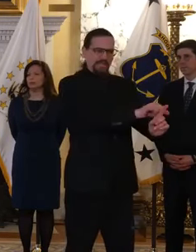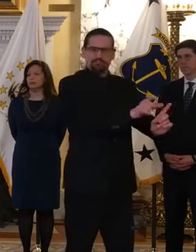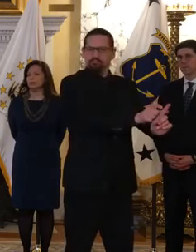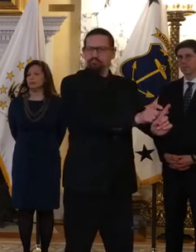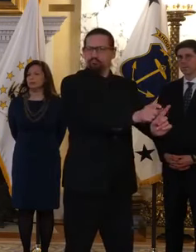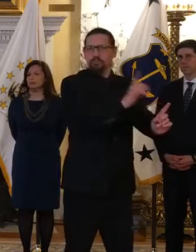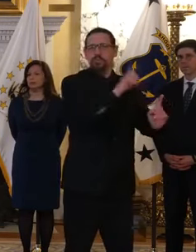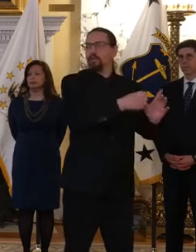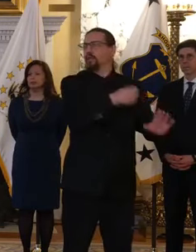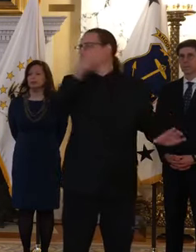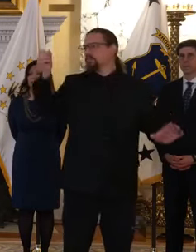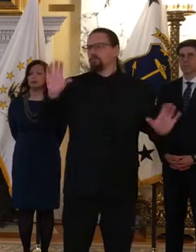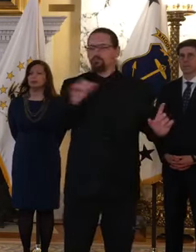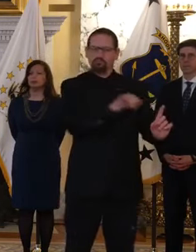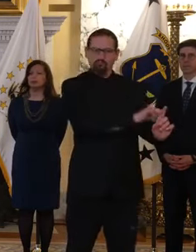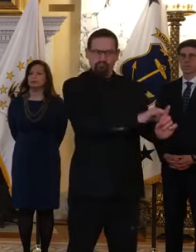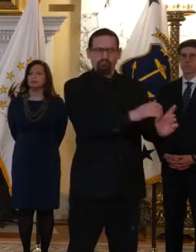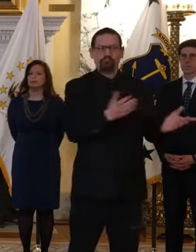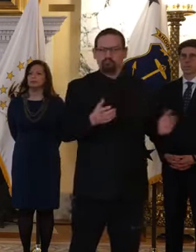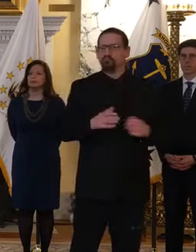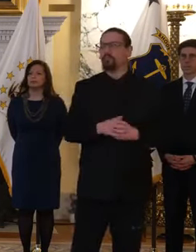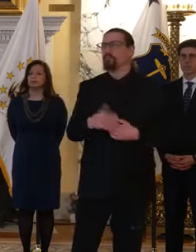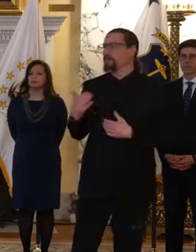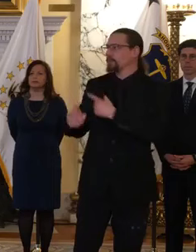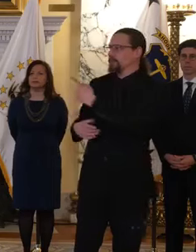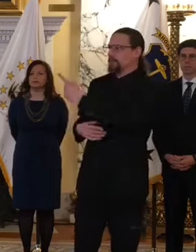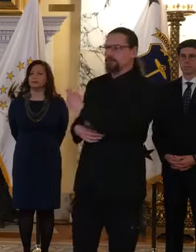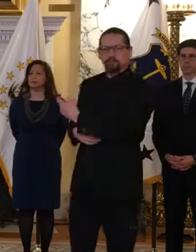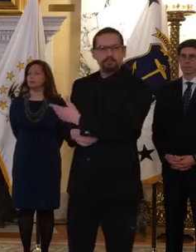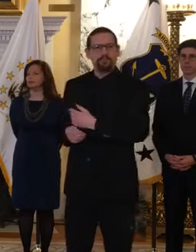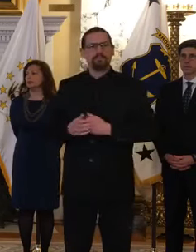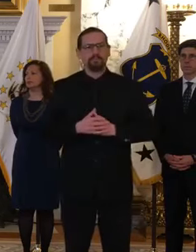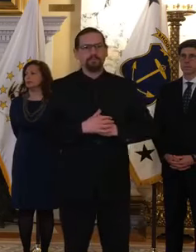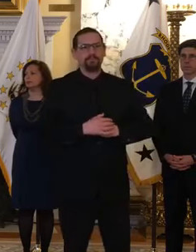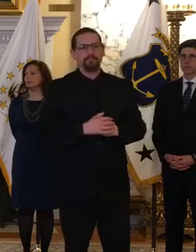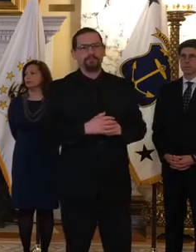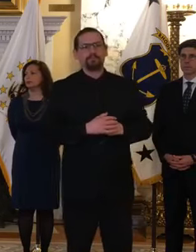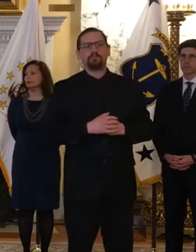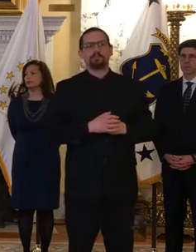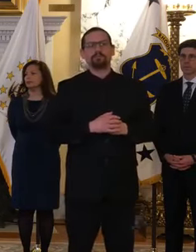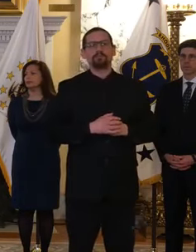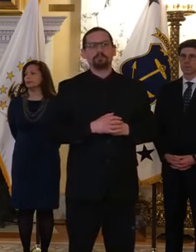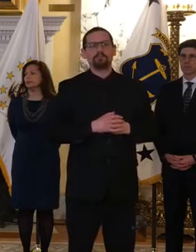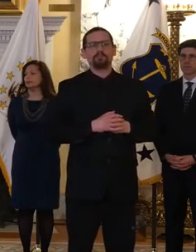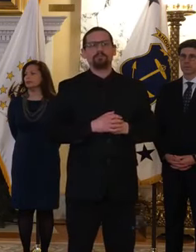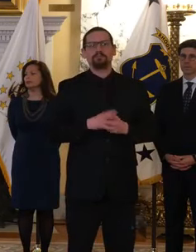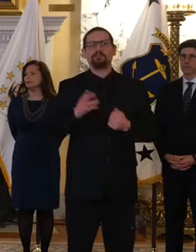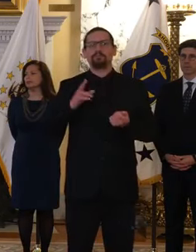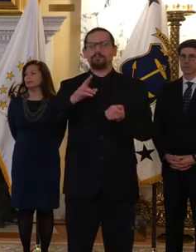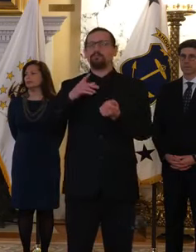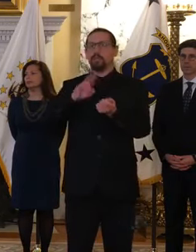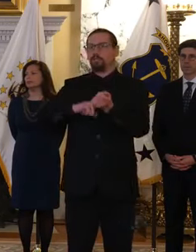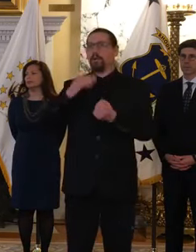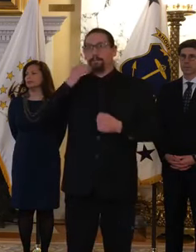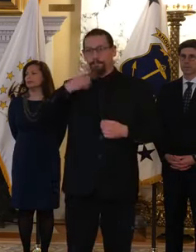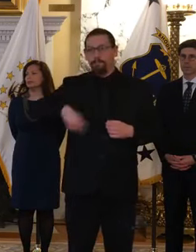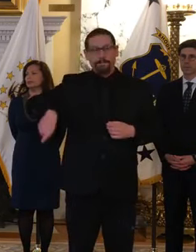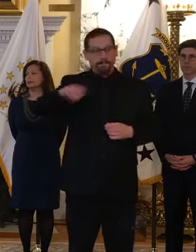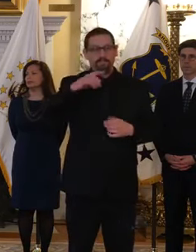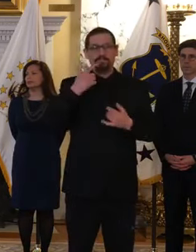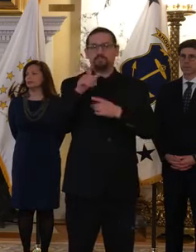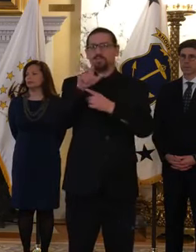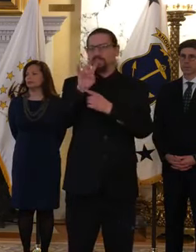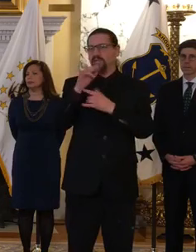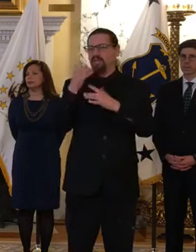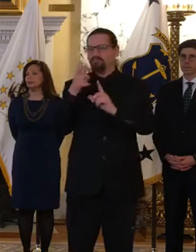but different venue. One of the nursing homes said while 27 residents are quarantining, nurses had PPE and therefore are just being